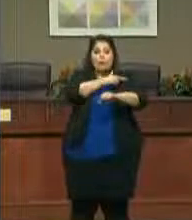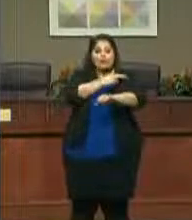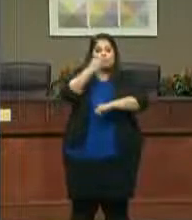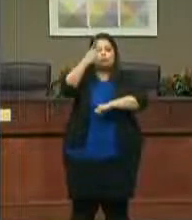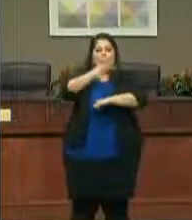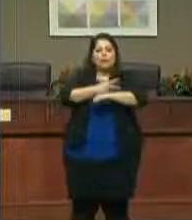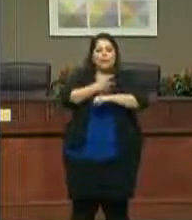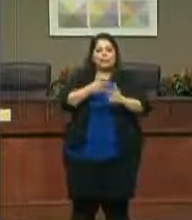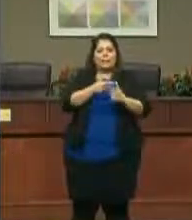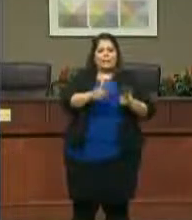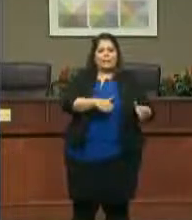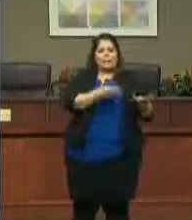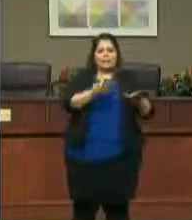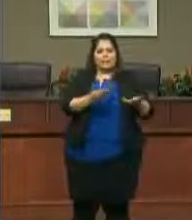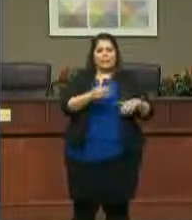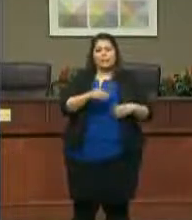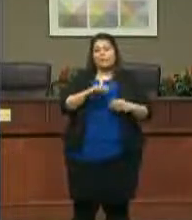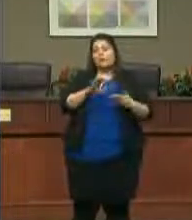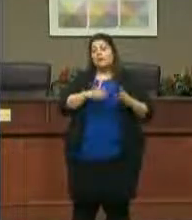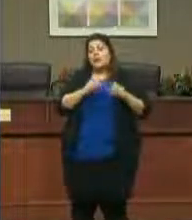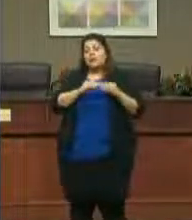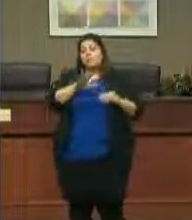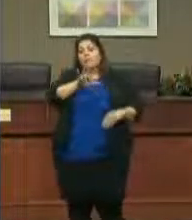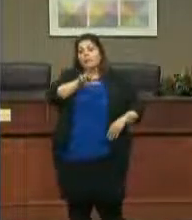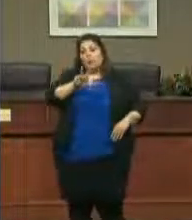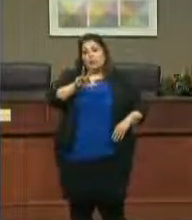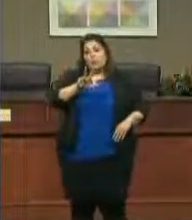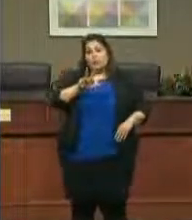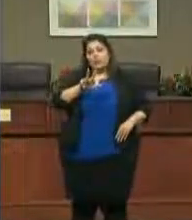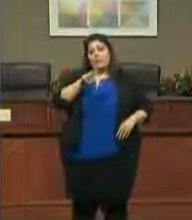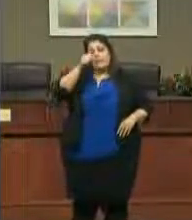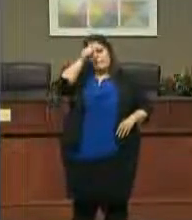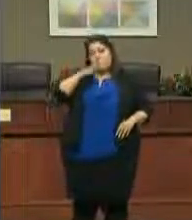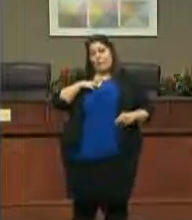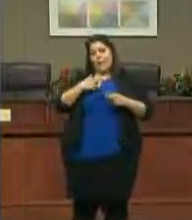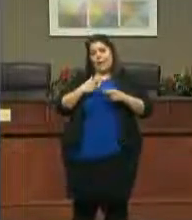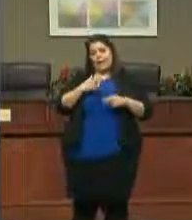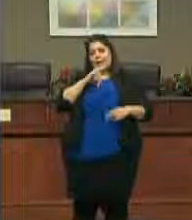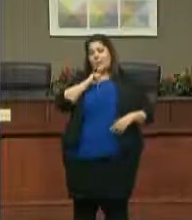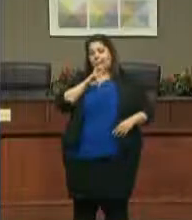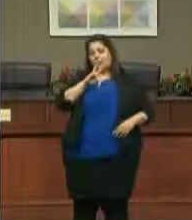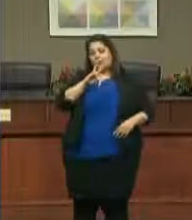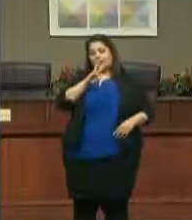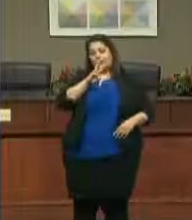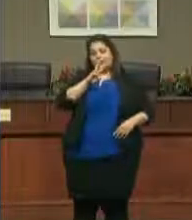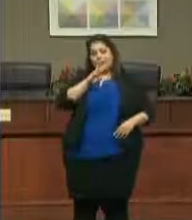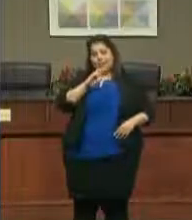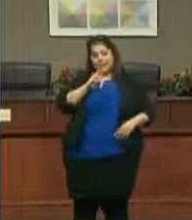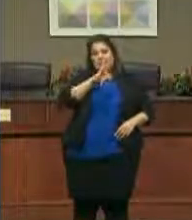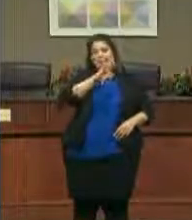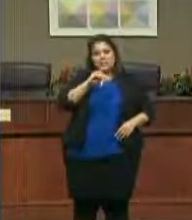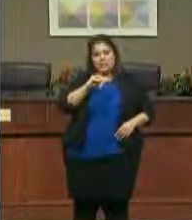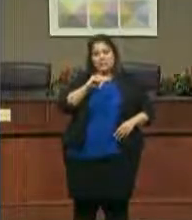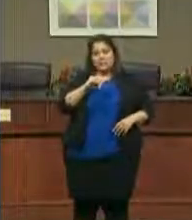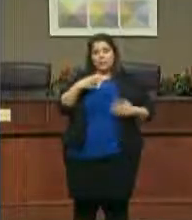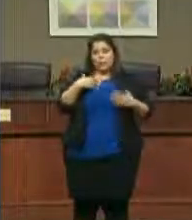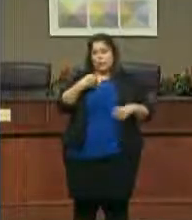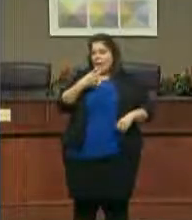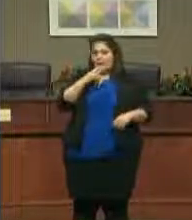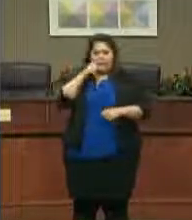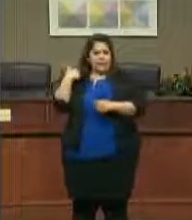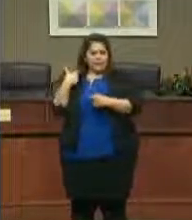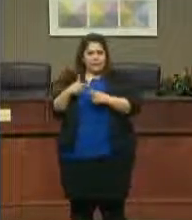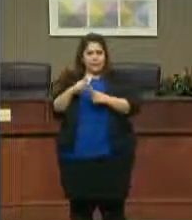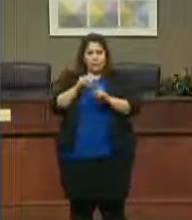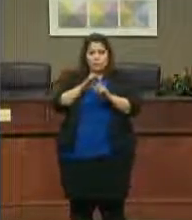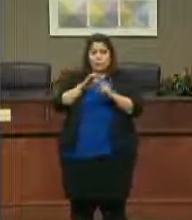Fatality number 53 is a 70-year-old male, white, non-Hispanic. We don't know the exposure. He has